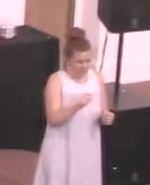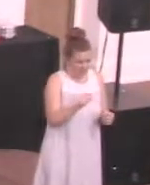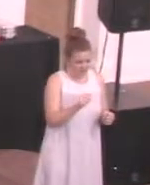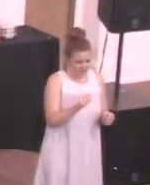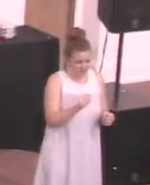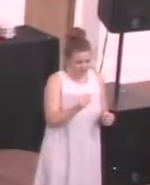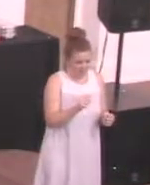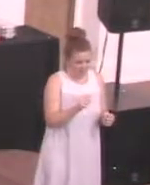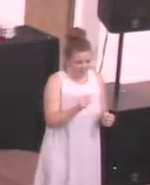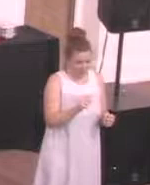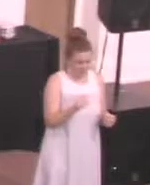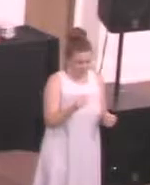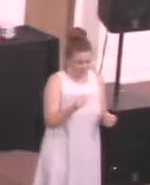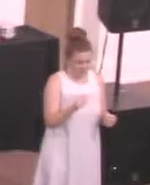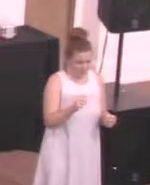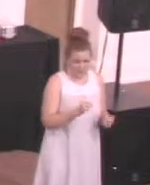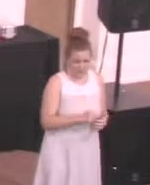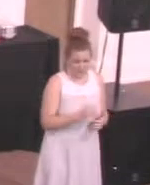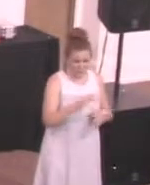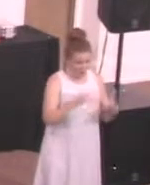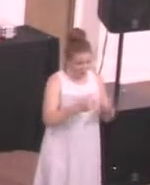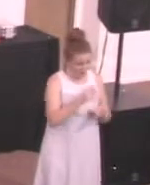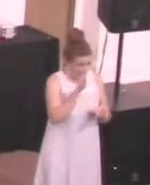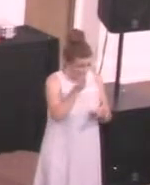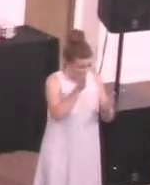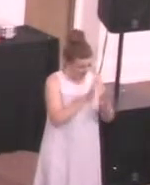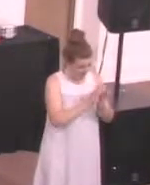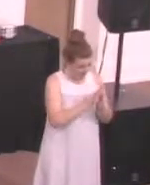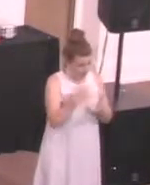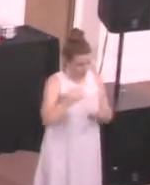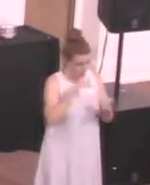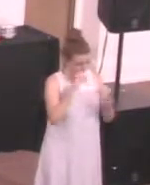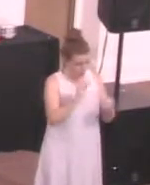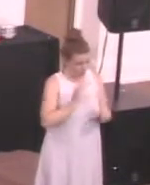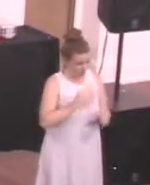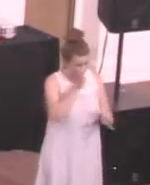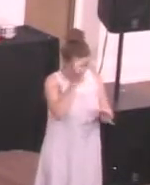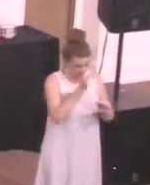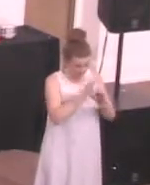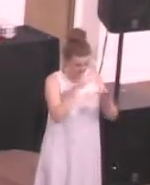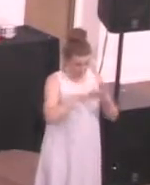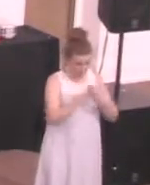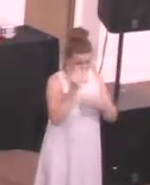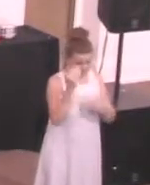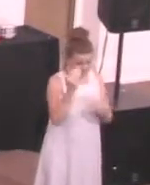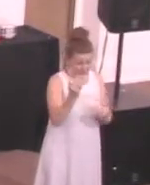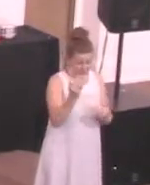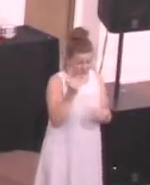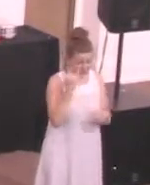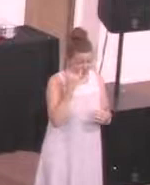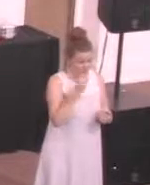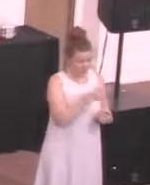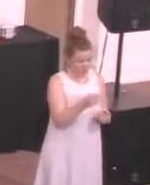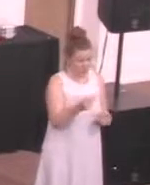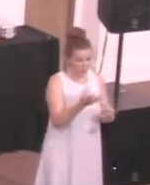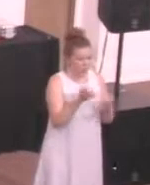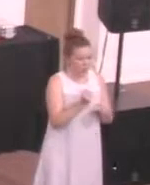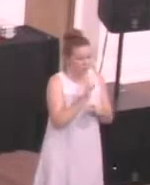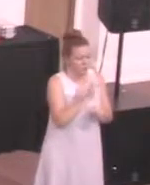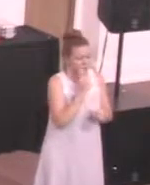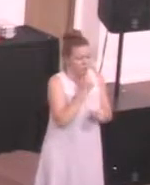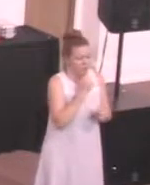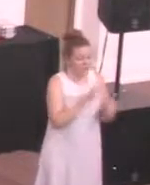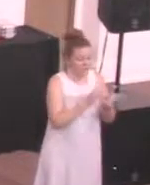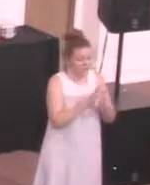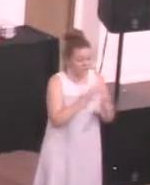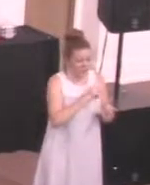to. And all he asks is that we put our faith in him and believe. He says, if you declare with your mouth that Jesus is